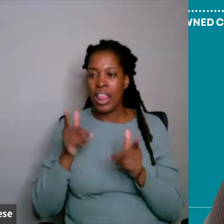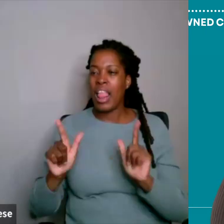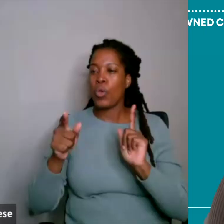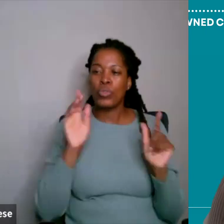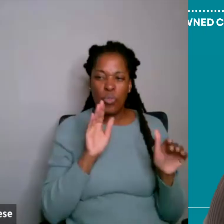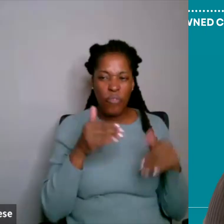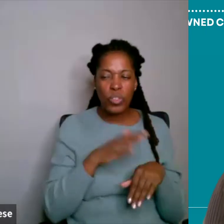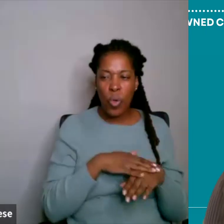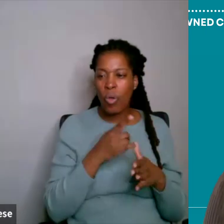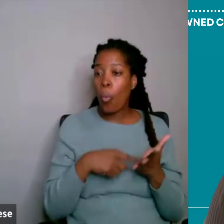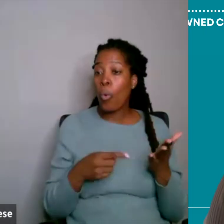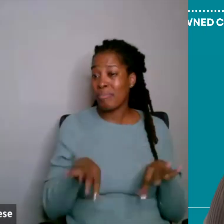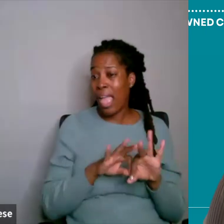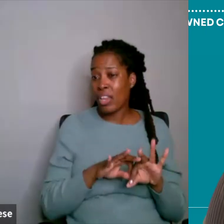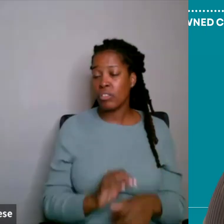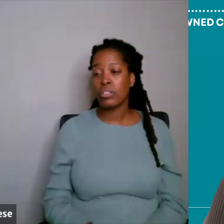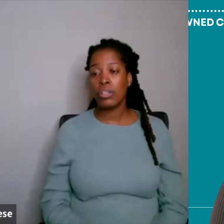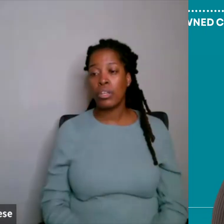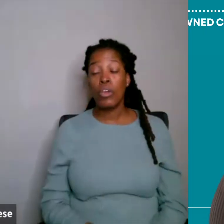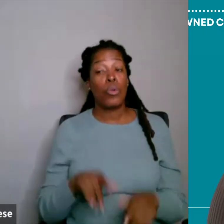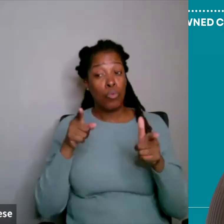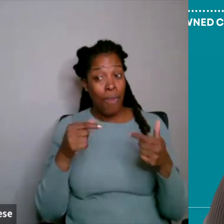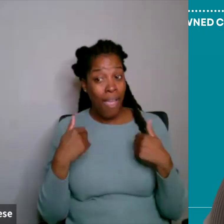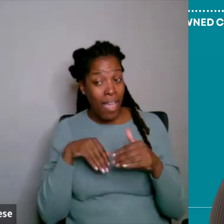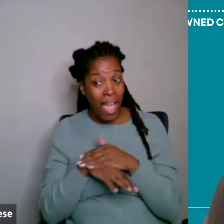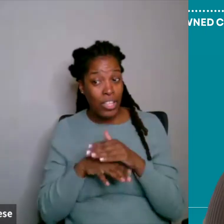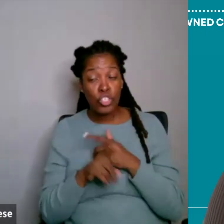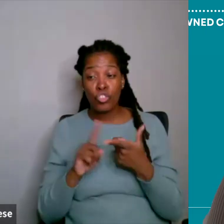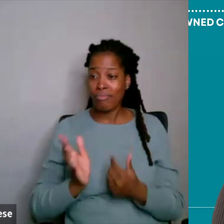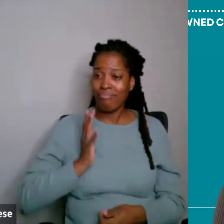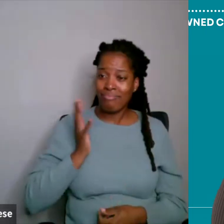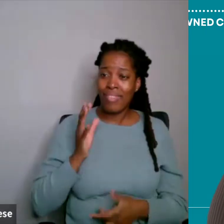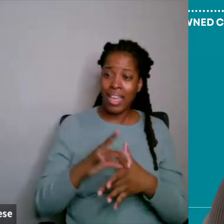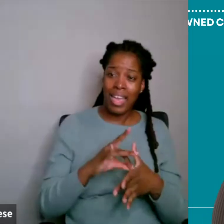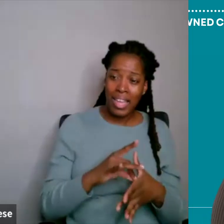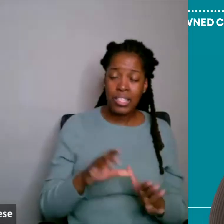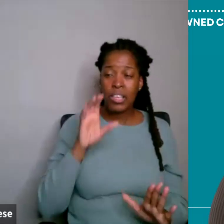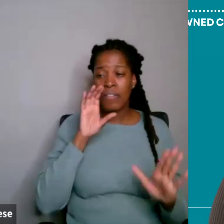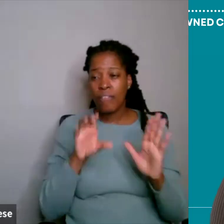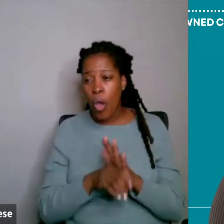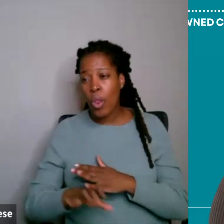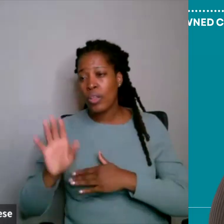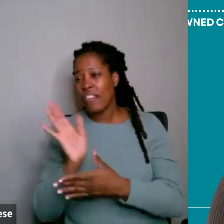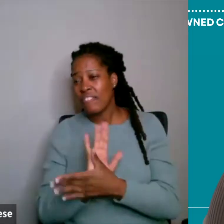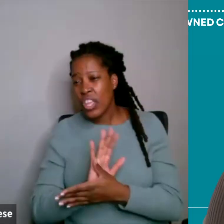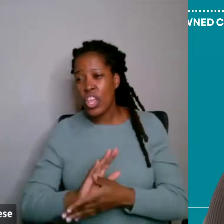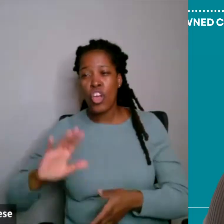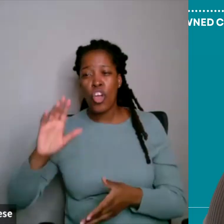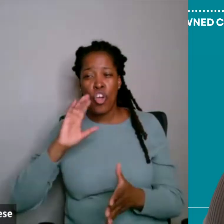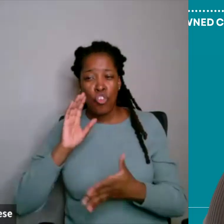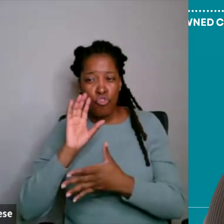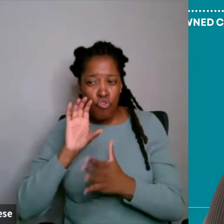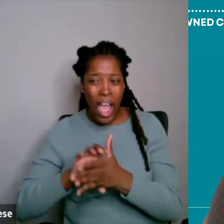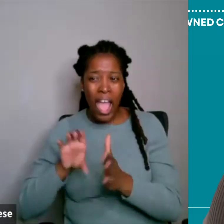you can have access to premium content, photos, videos, graphics, fonts, you name it.